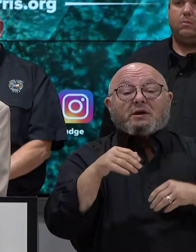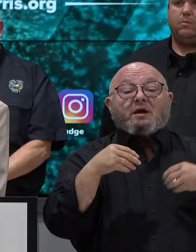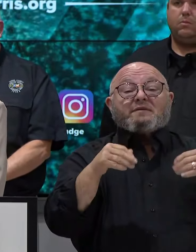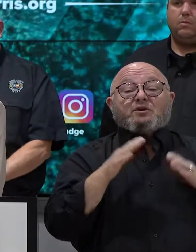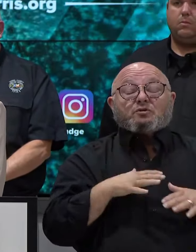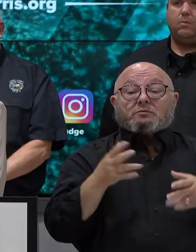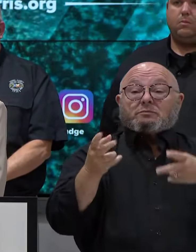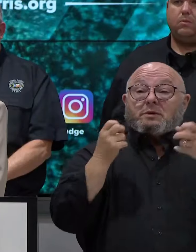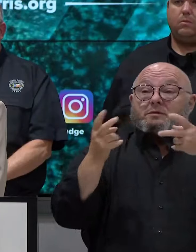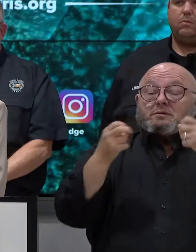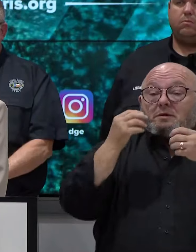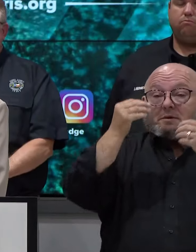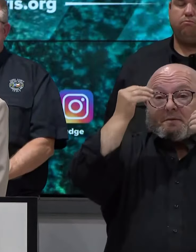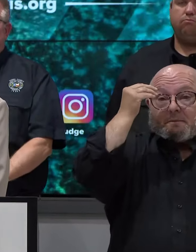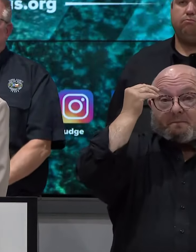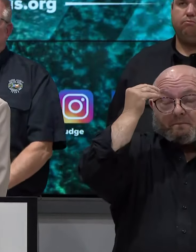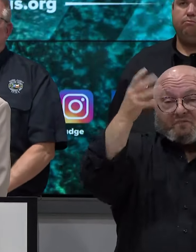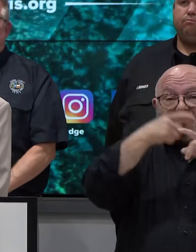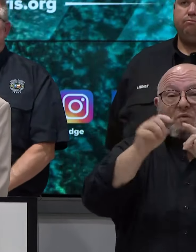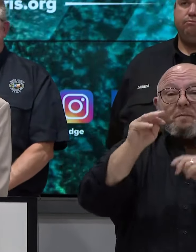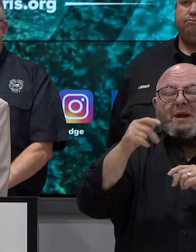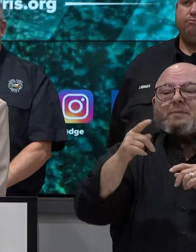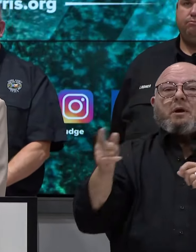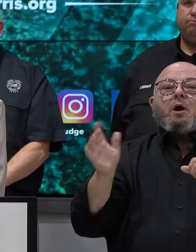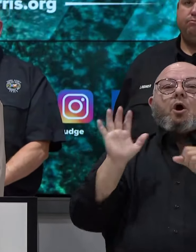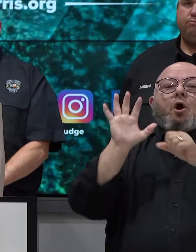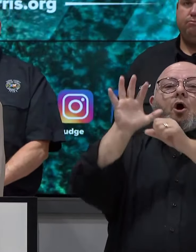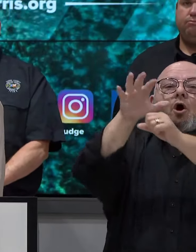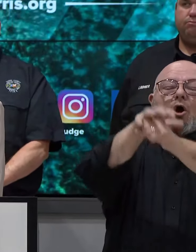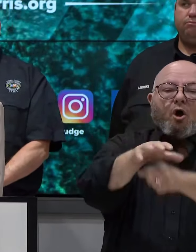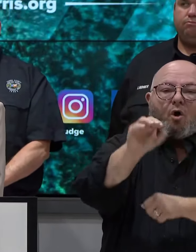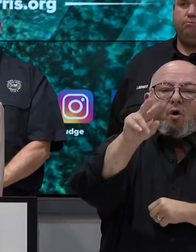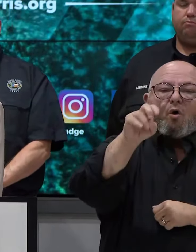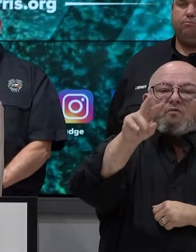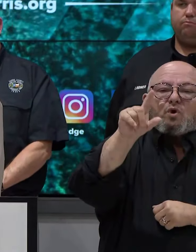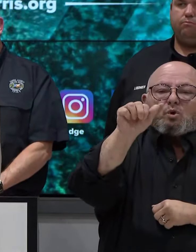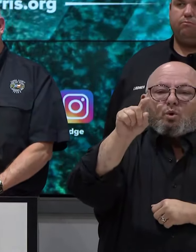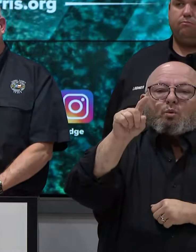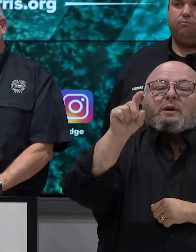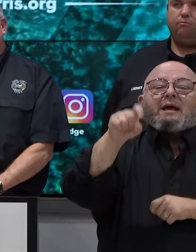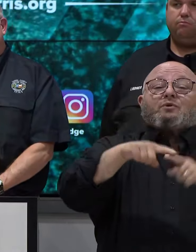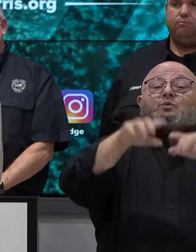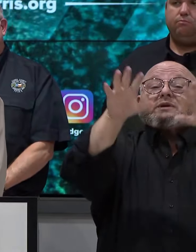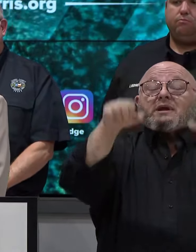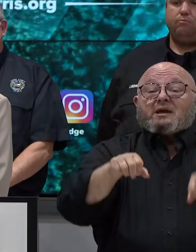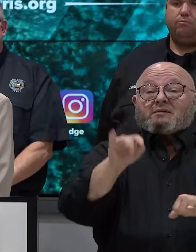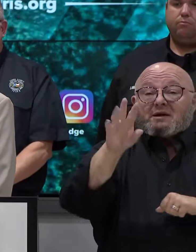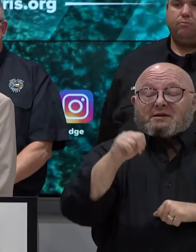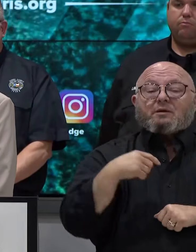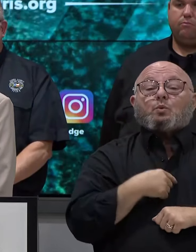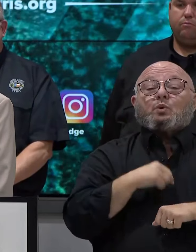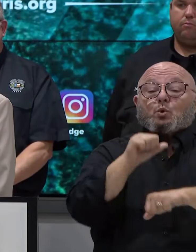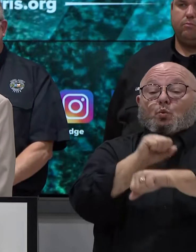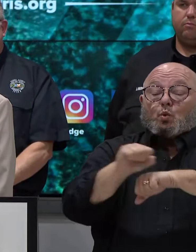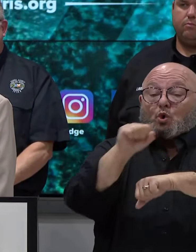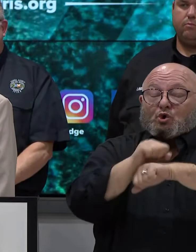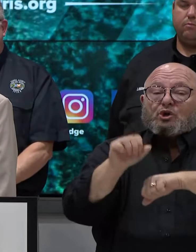taking information from our map, basically overloaded the map, right? So we had to take it down. And so we are